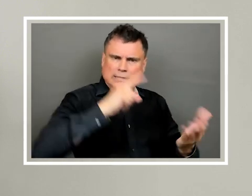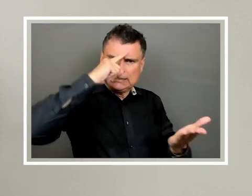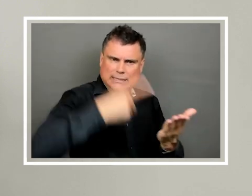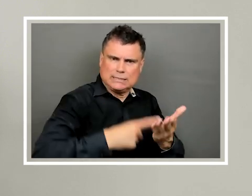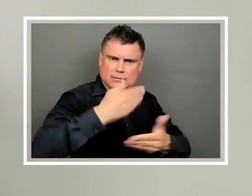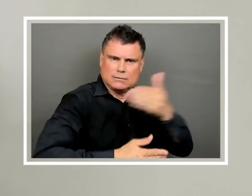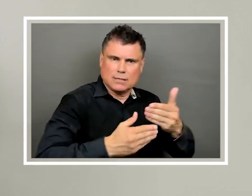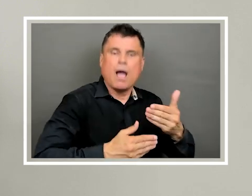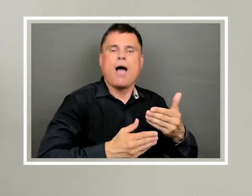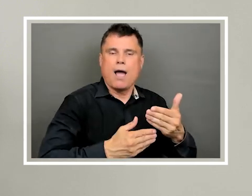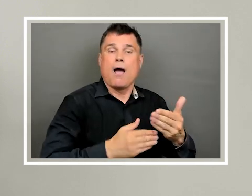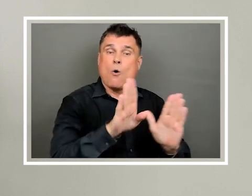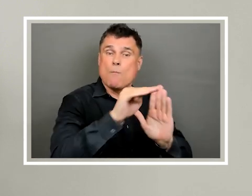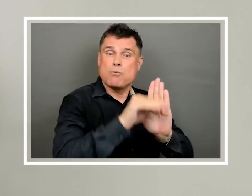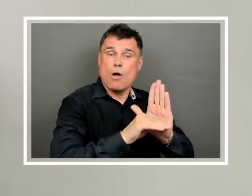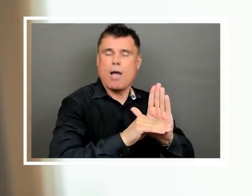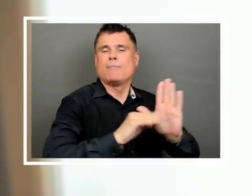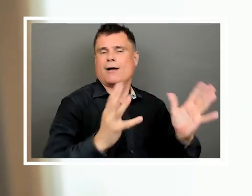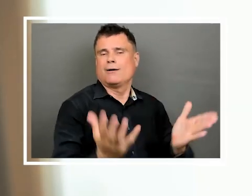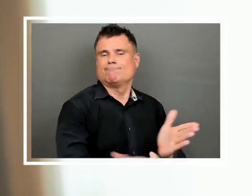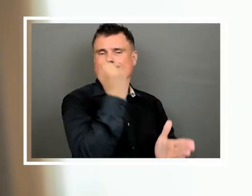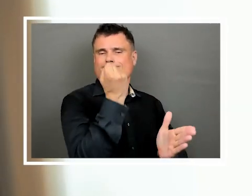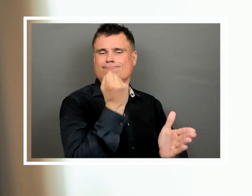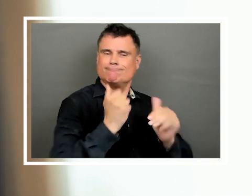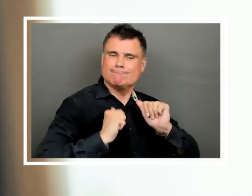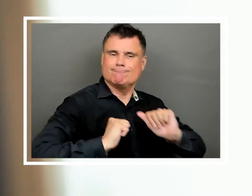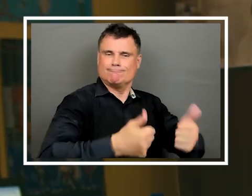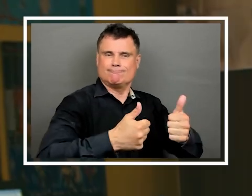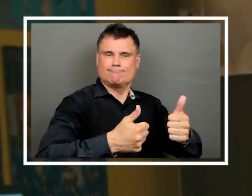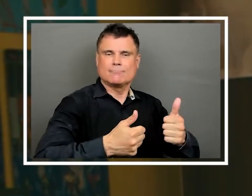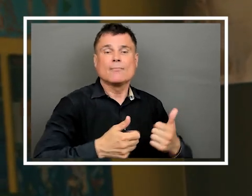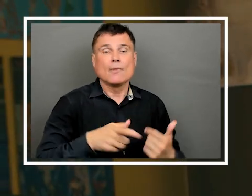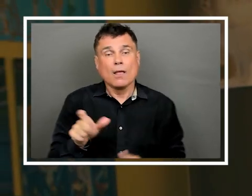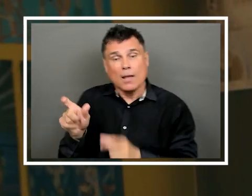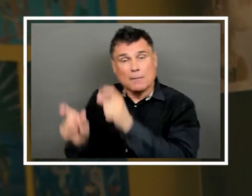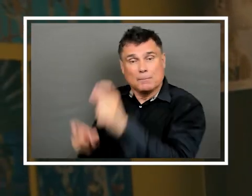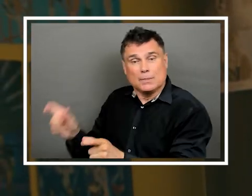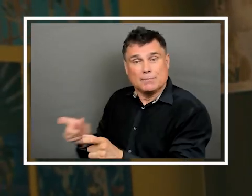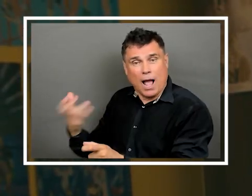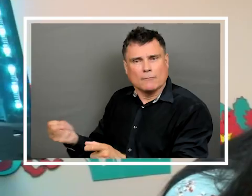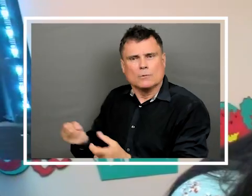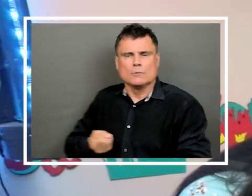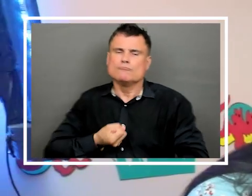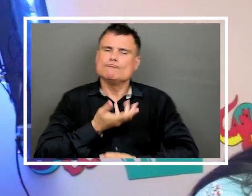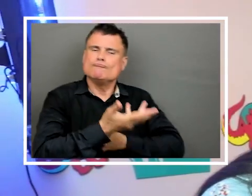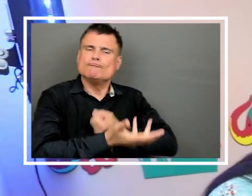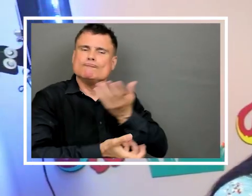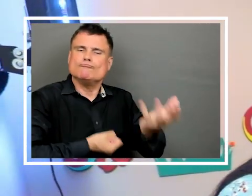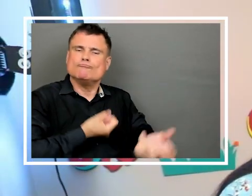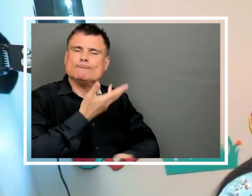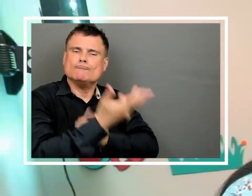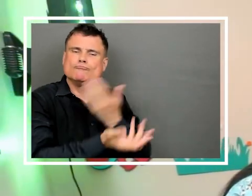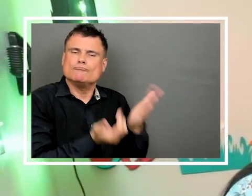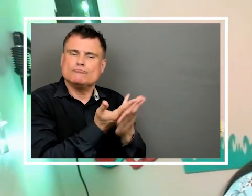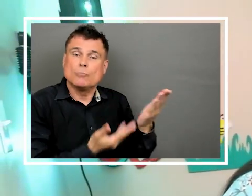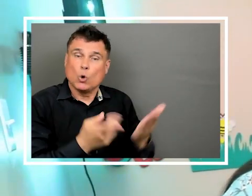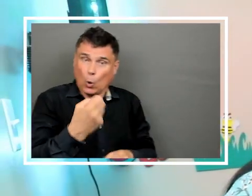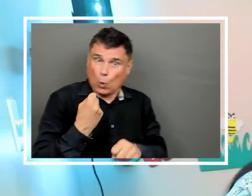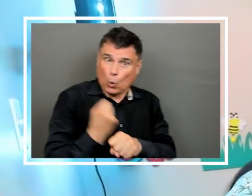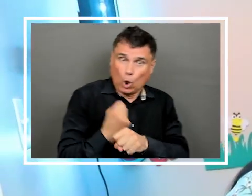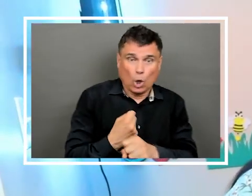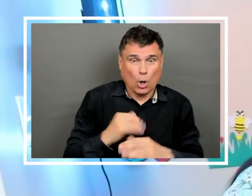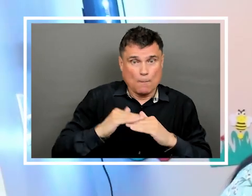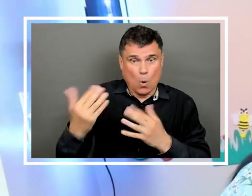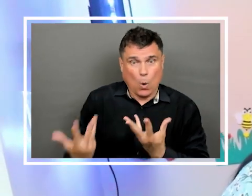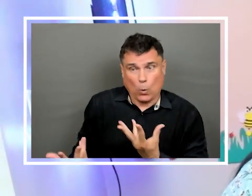essential for the success of your programs. Tell people about the stories you've heard in this video. And as you work more and more